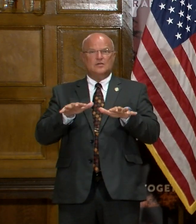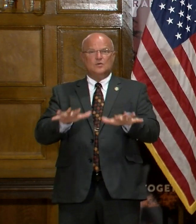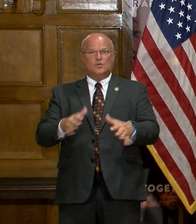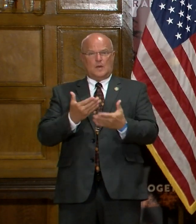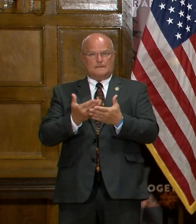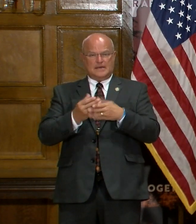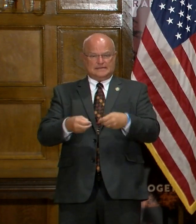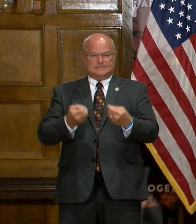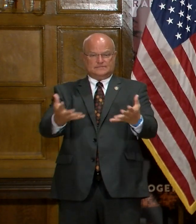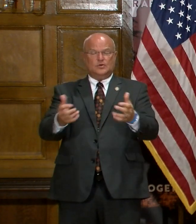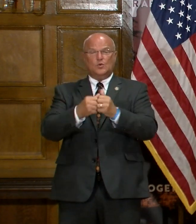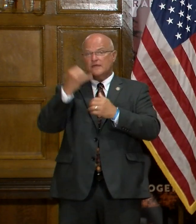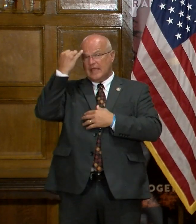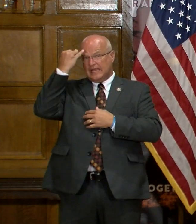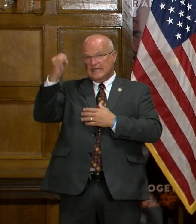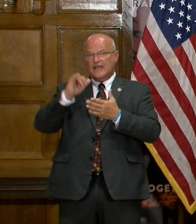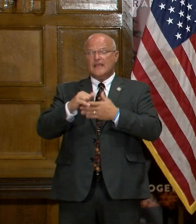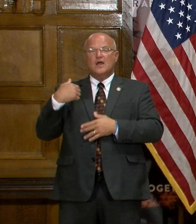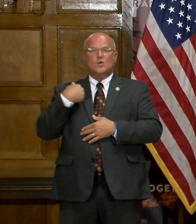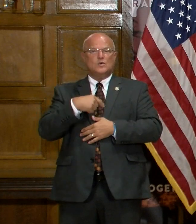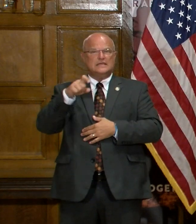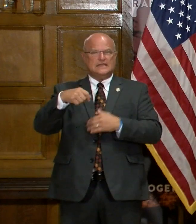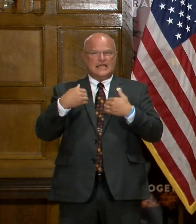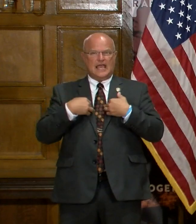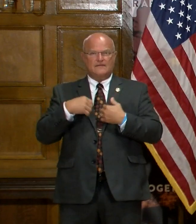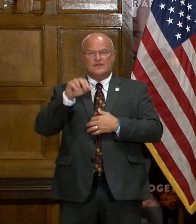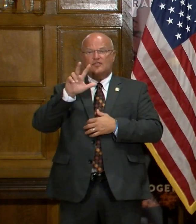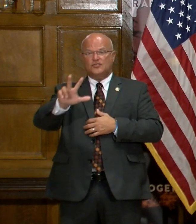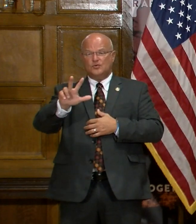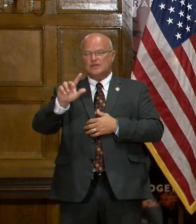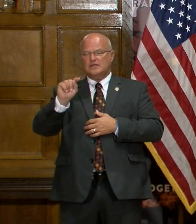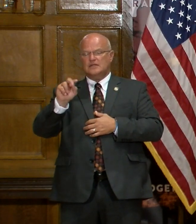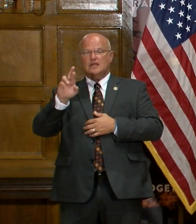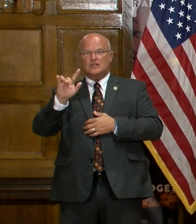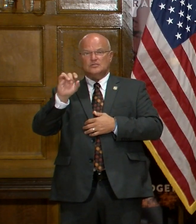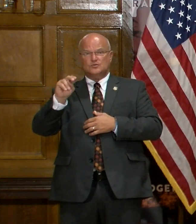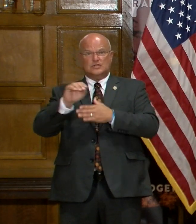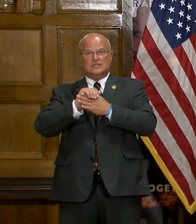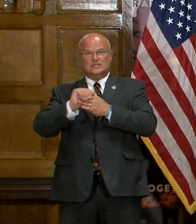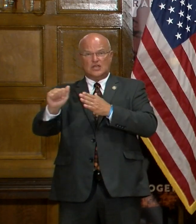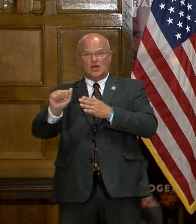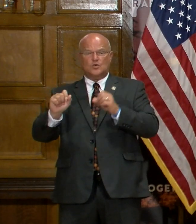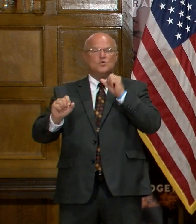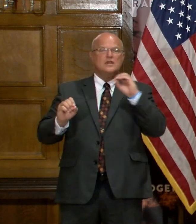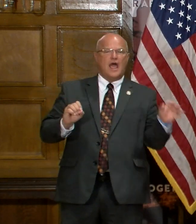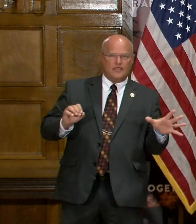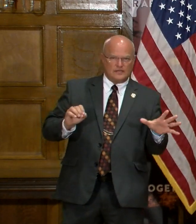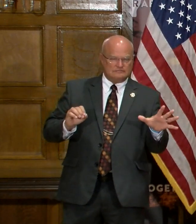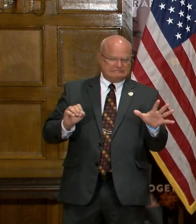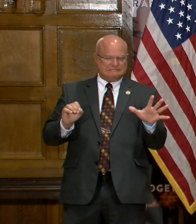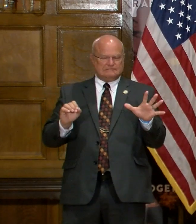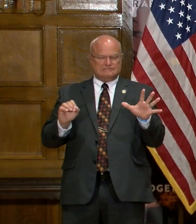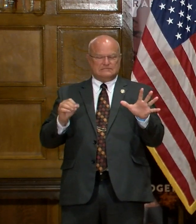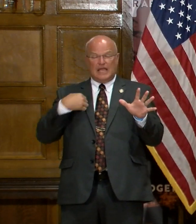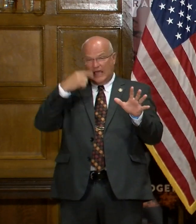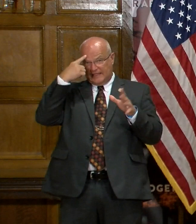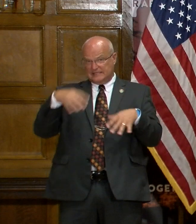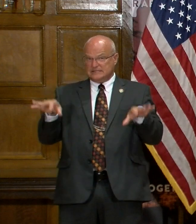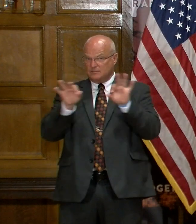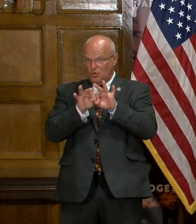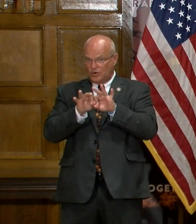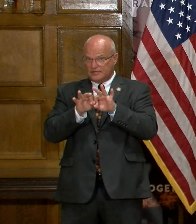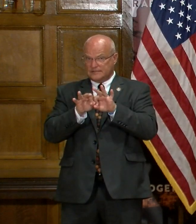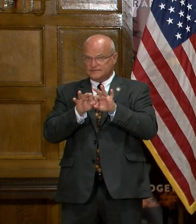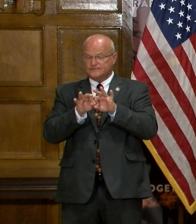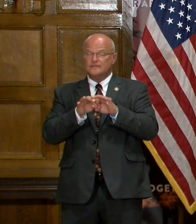relief with the idea that we ought to have a $3 trillion spending package or nothing. And I think that is important. Now,